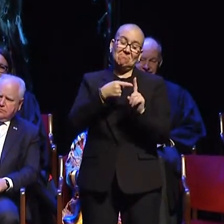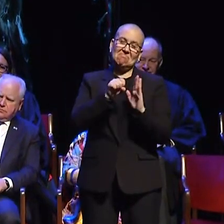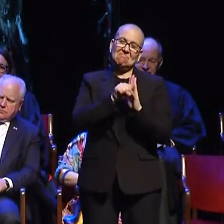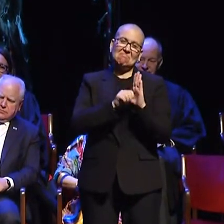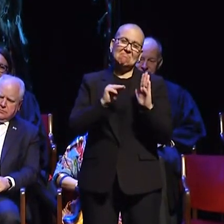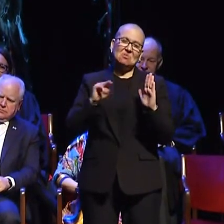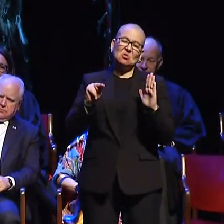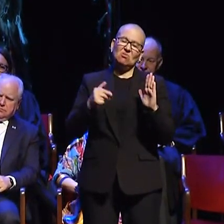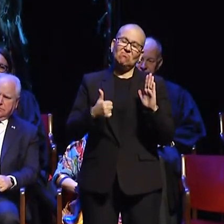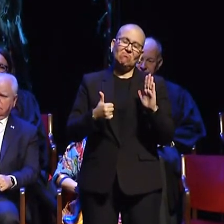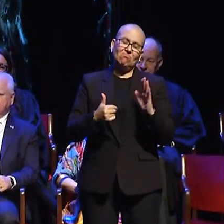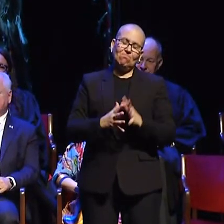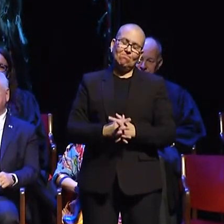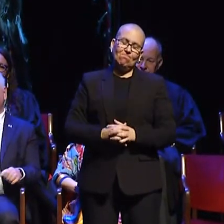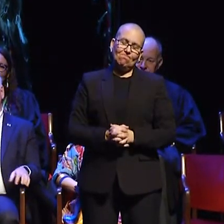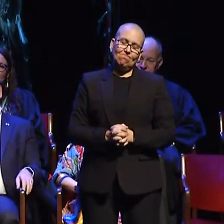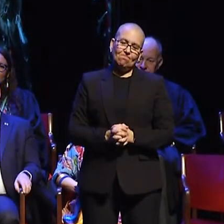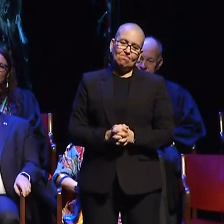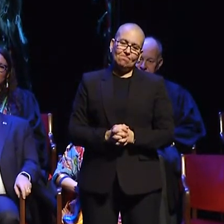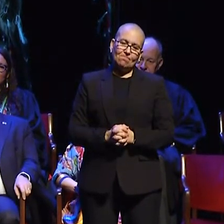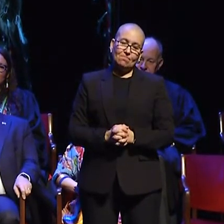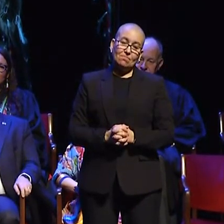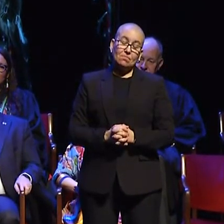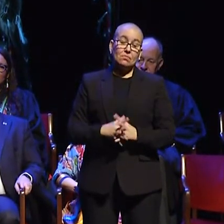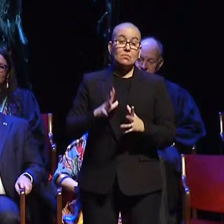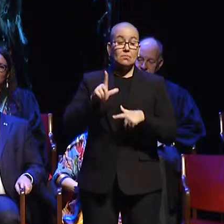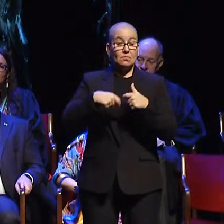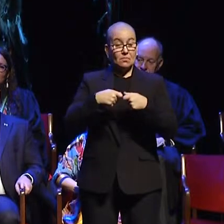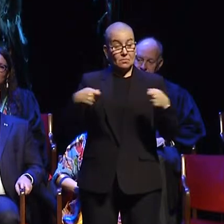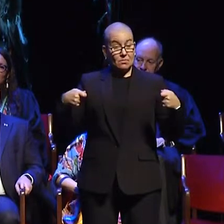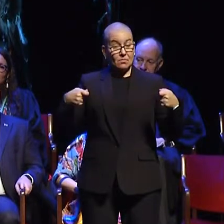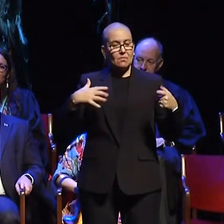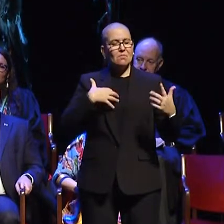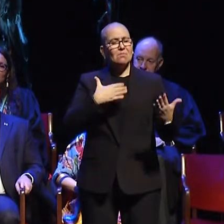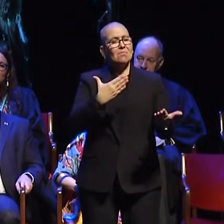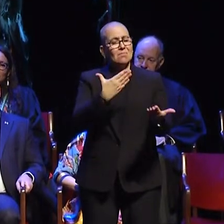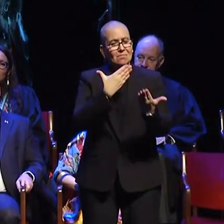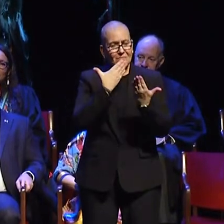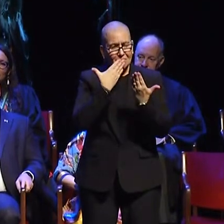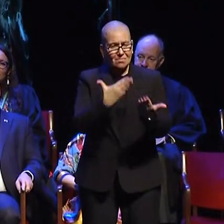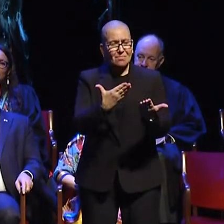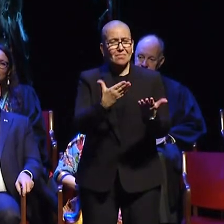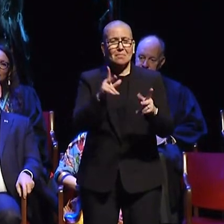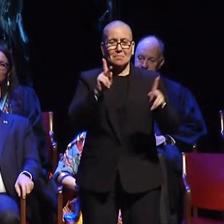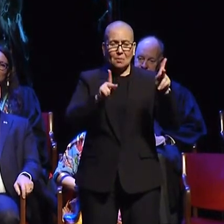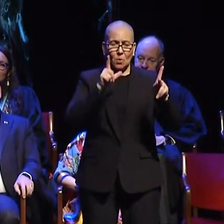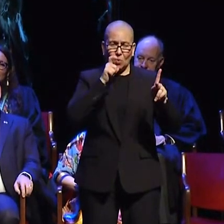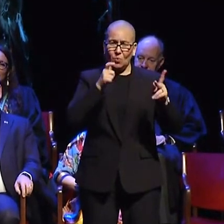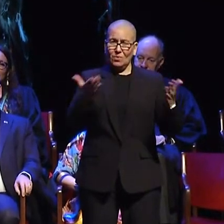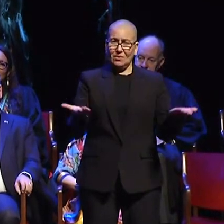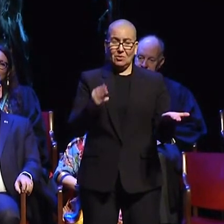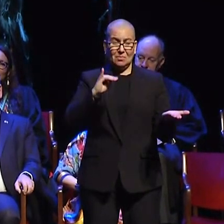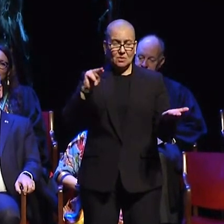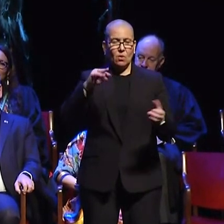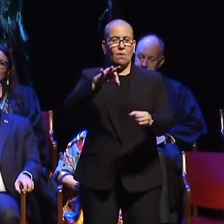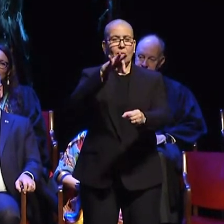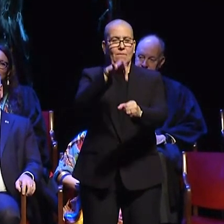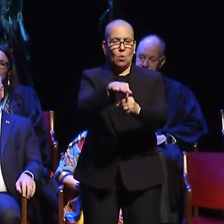I am grateful, last but not least, to the people of Minnesota for their vote of confidence. I will do my best to deserve